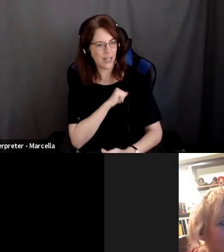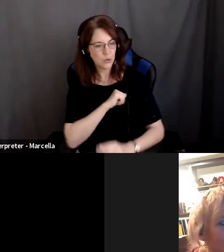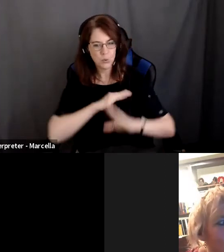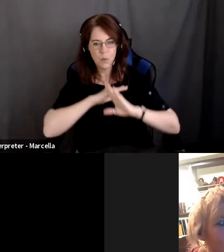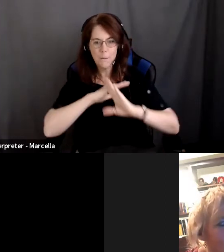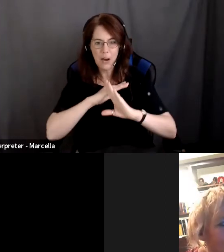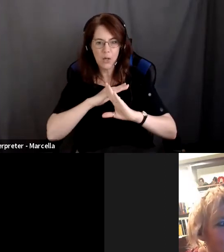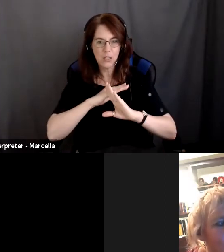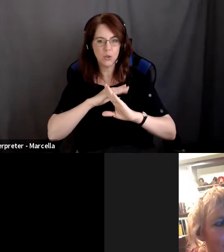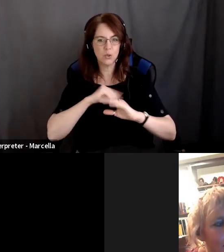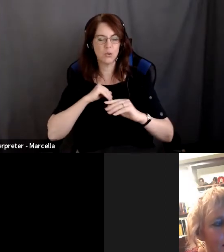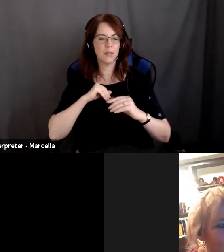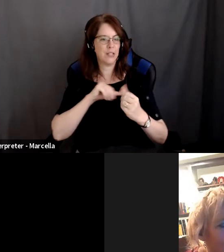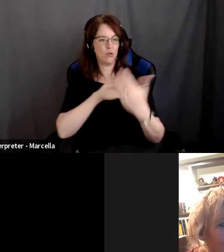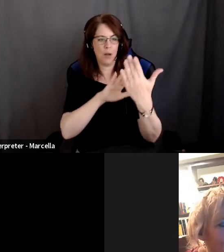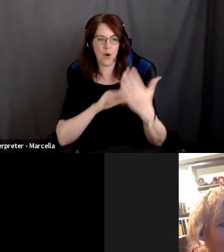come across.